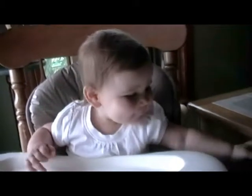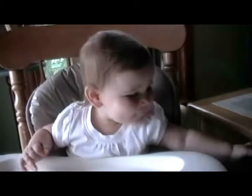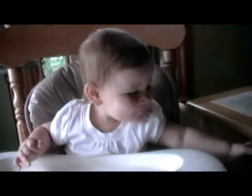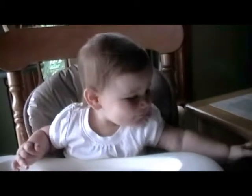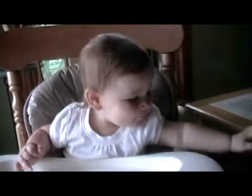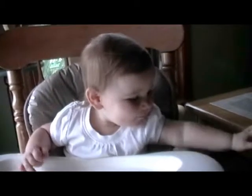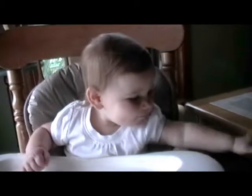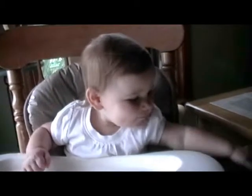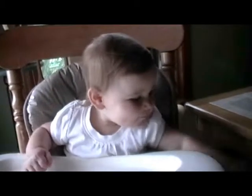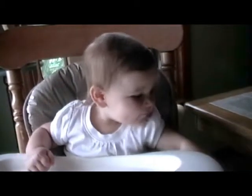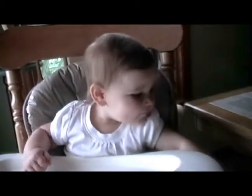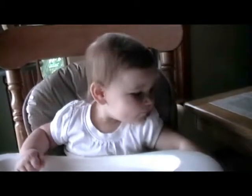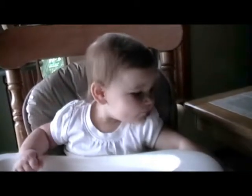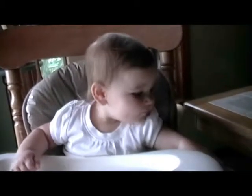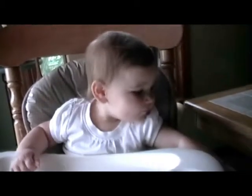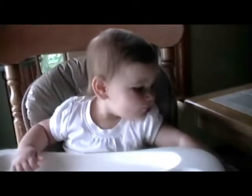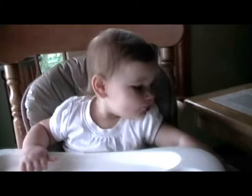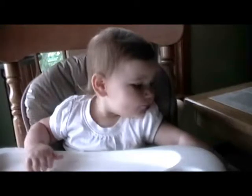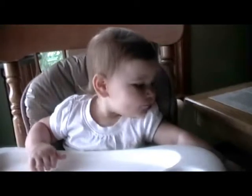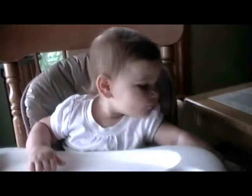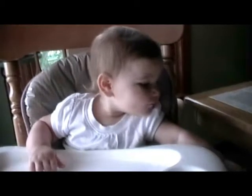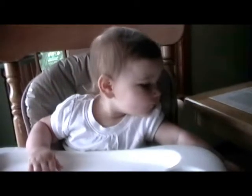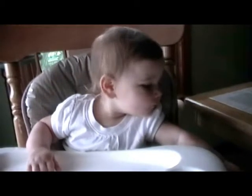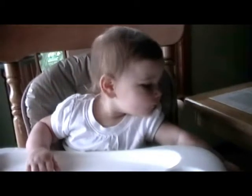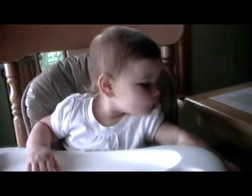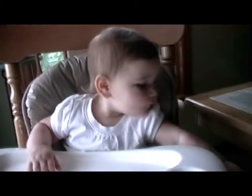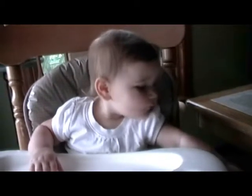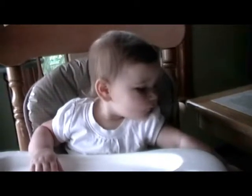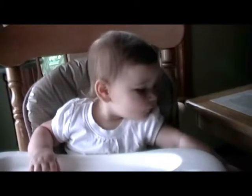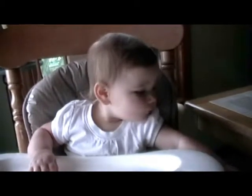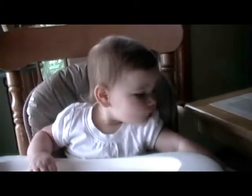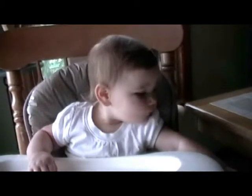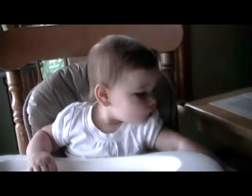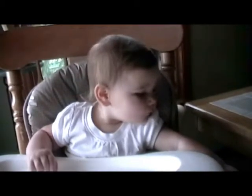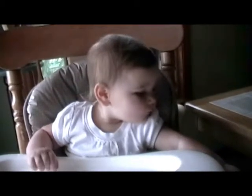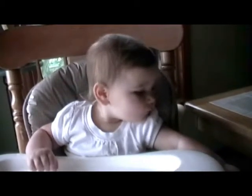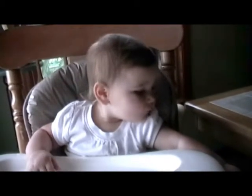Good girl. What does a pig say?